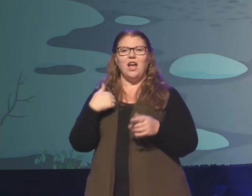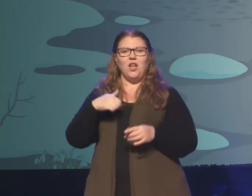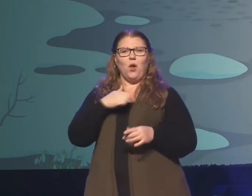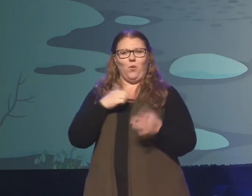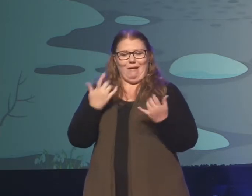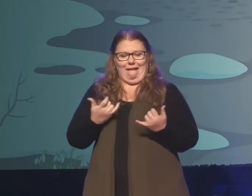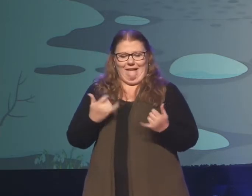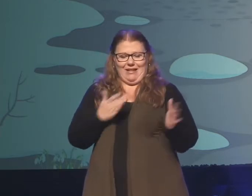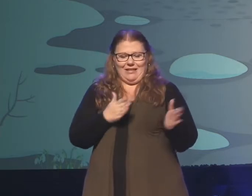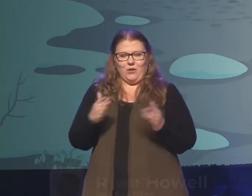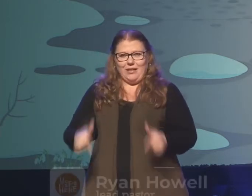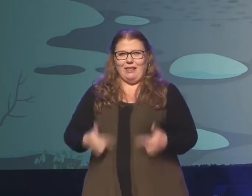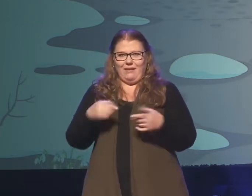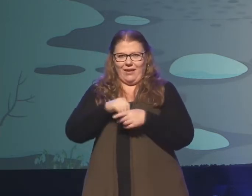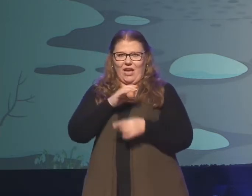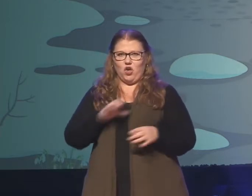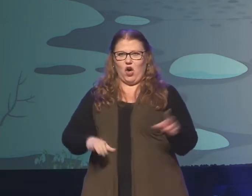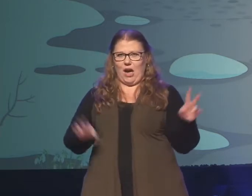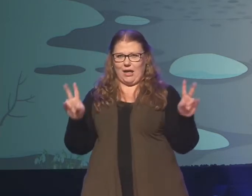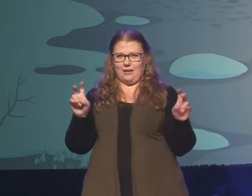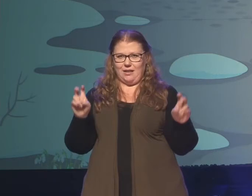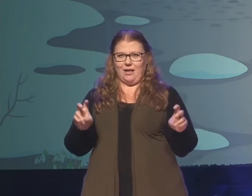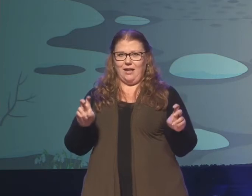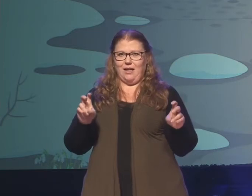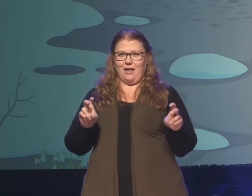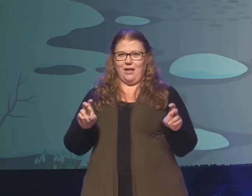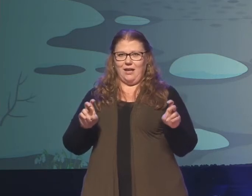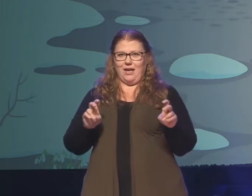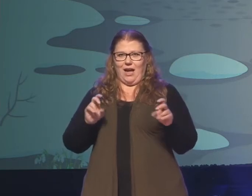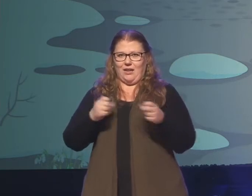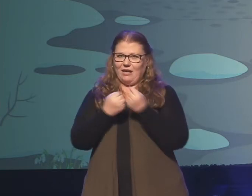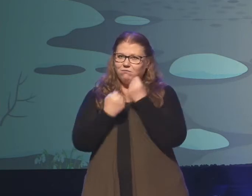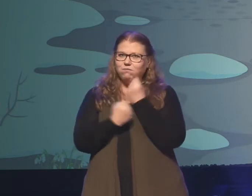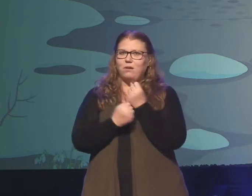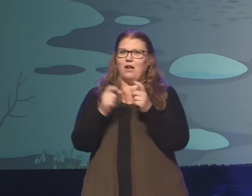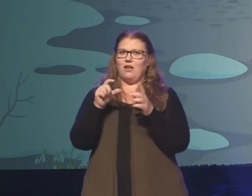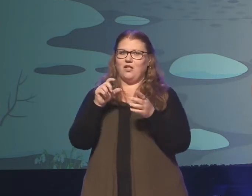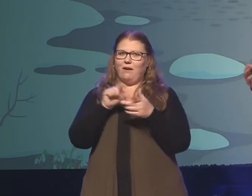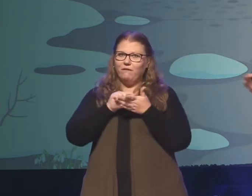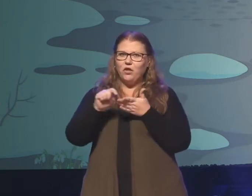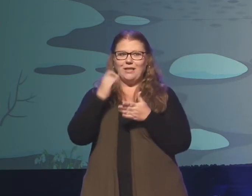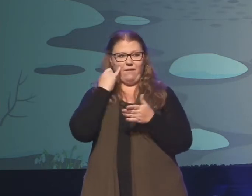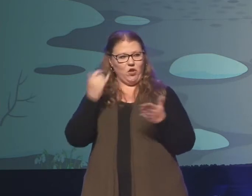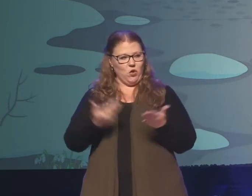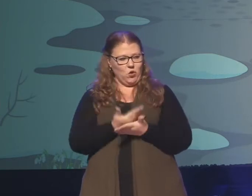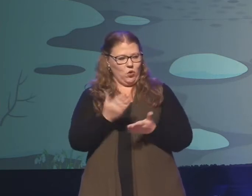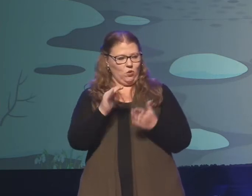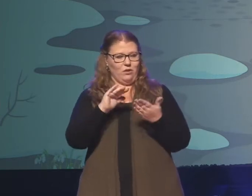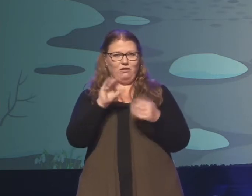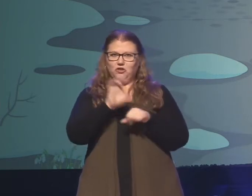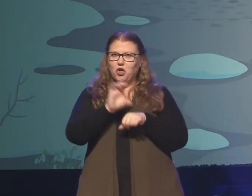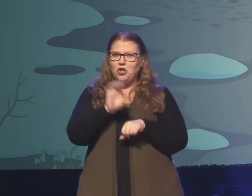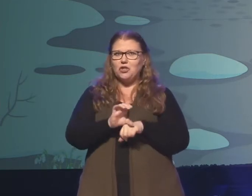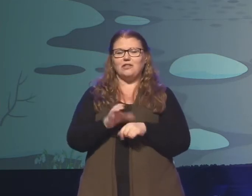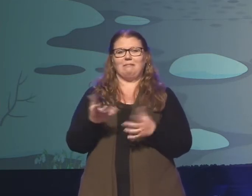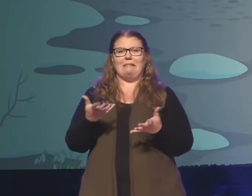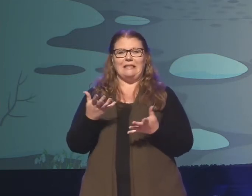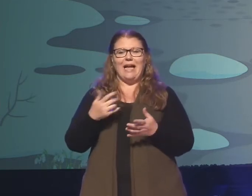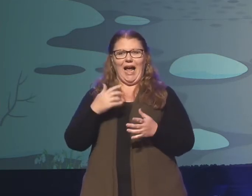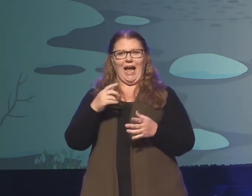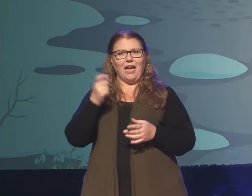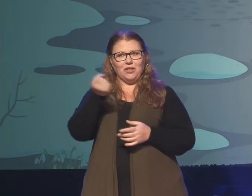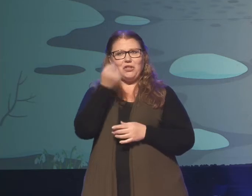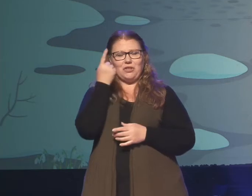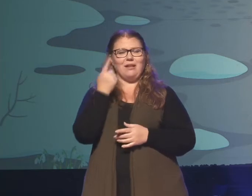series, Living in Christ. And the anchor verse, if you're kind of new to Crossroads or new to the whole church jam, I totally get